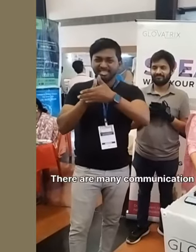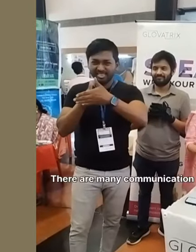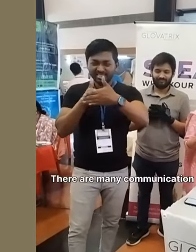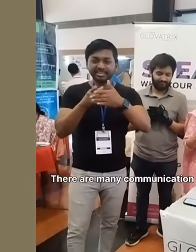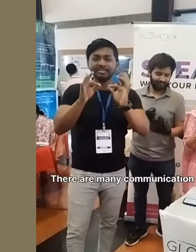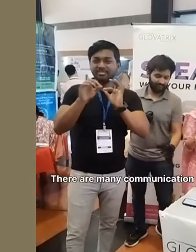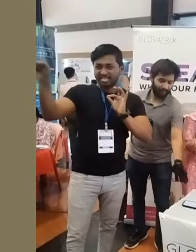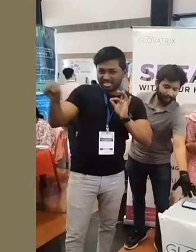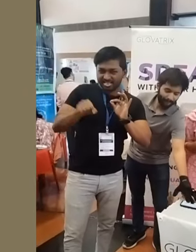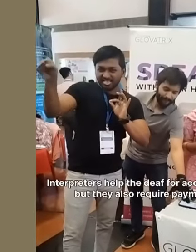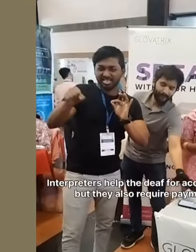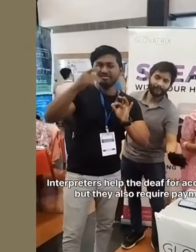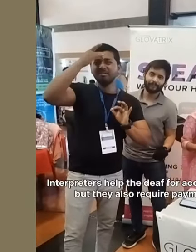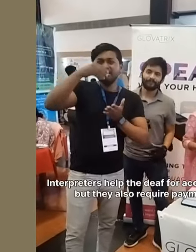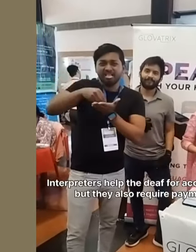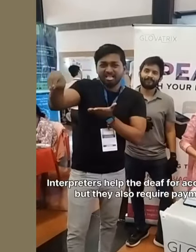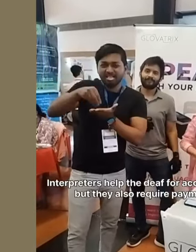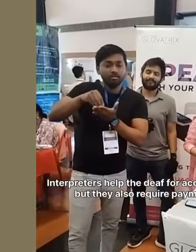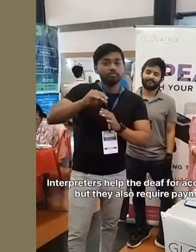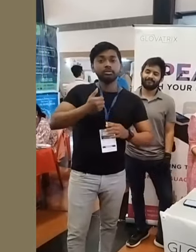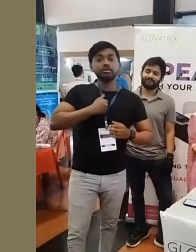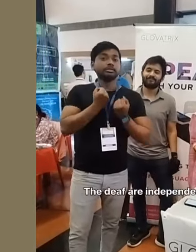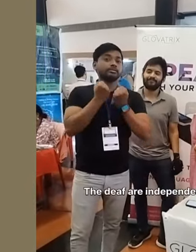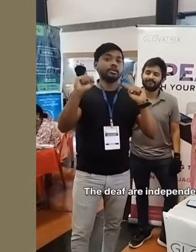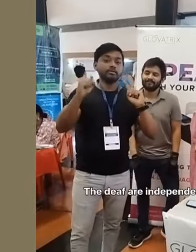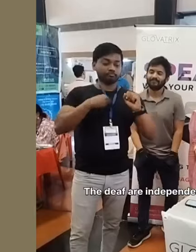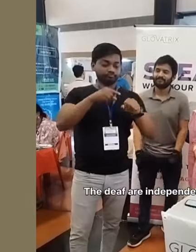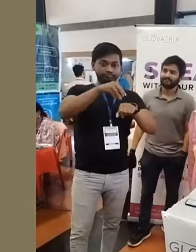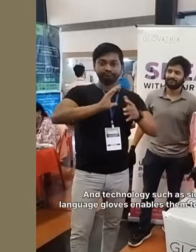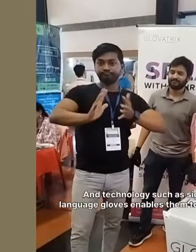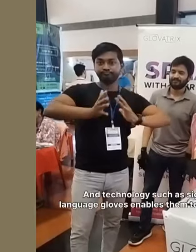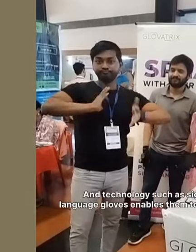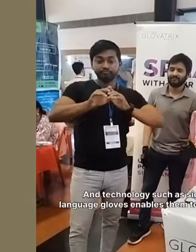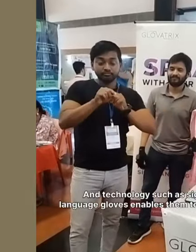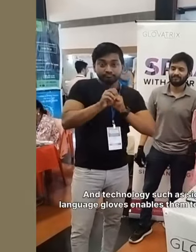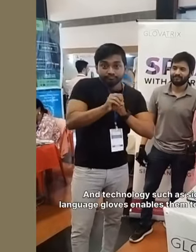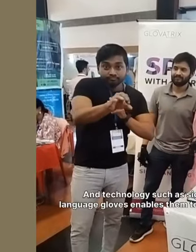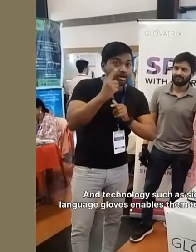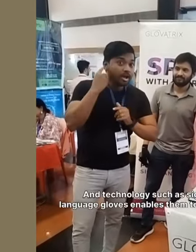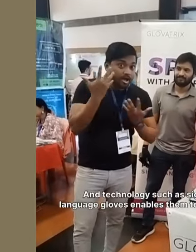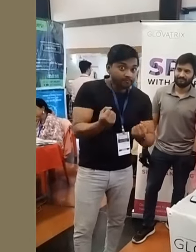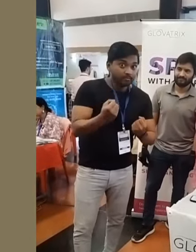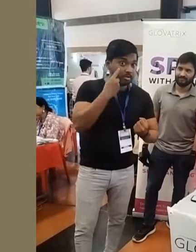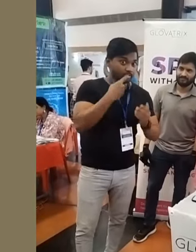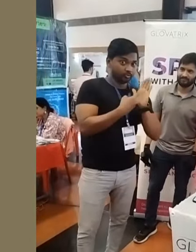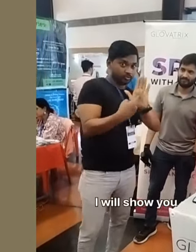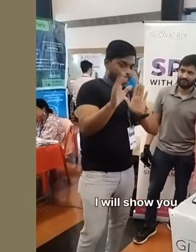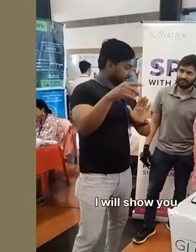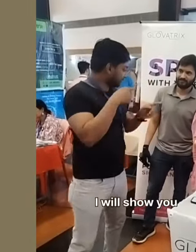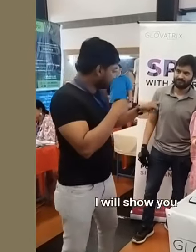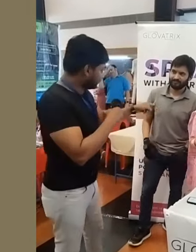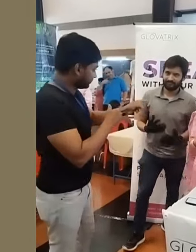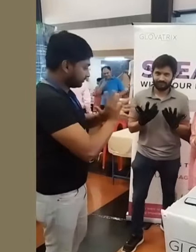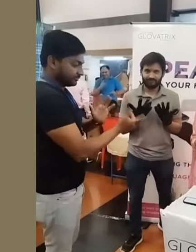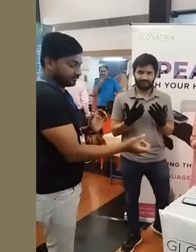Nice, Aishwarya. This is quite path-breaking. And I believe you recently got funding as well to